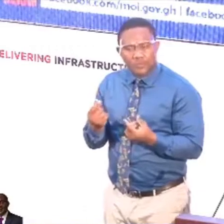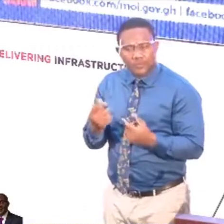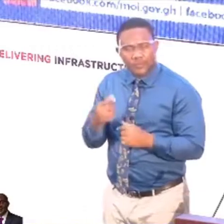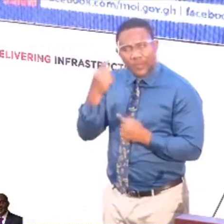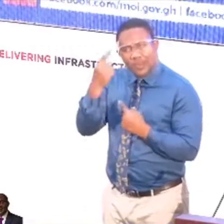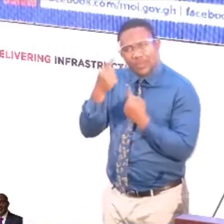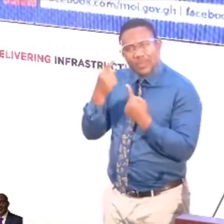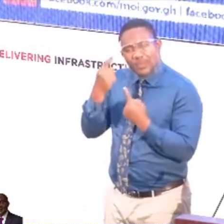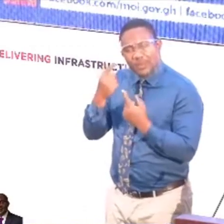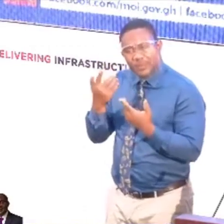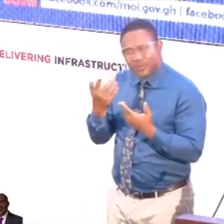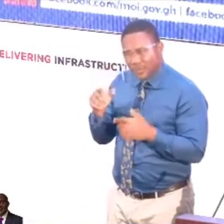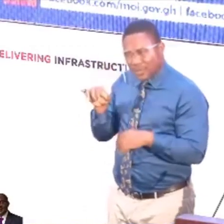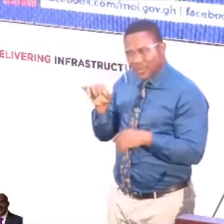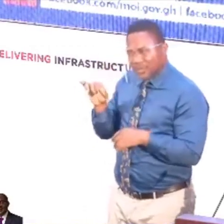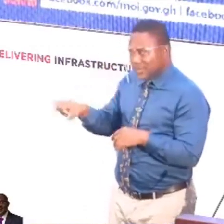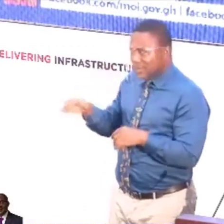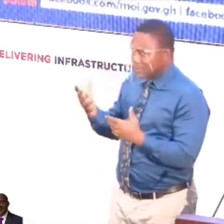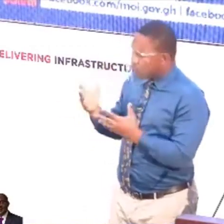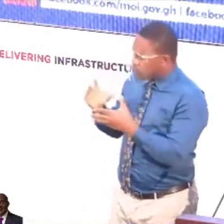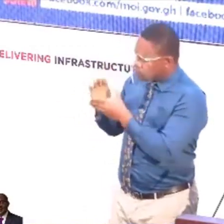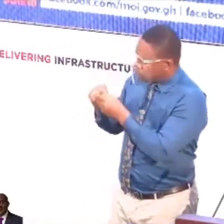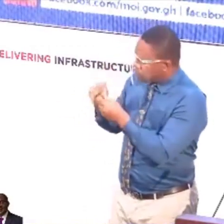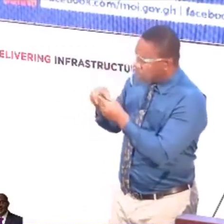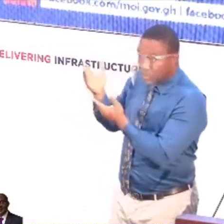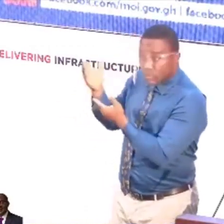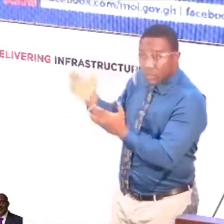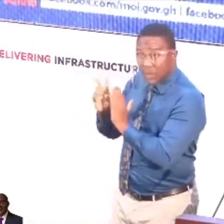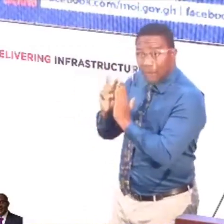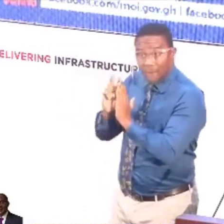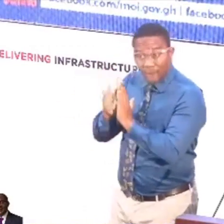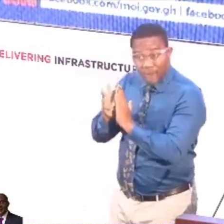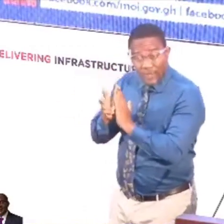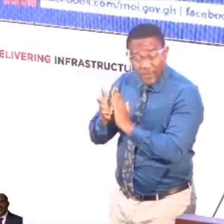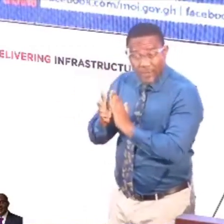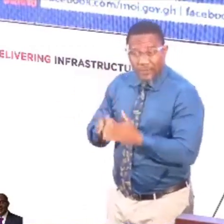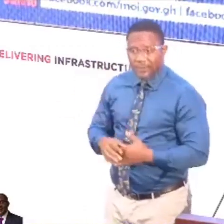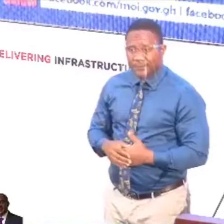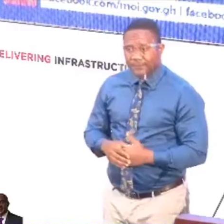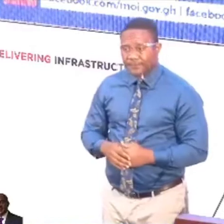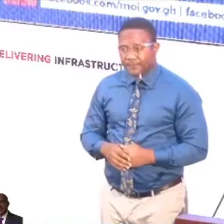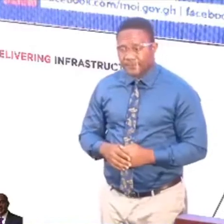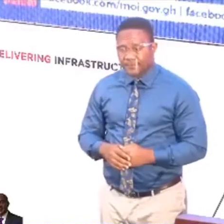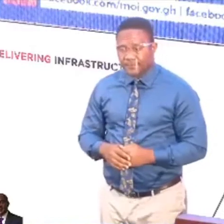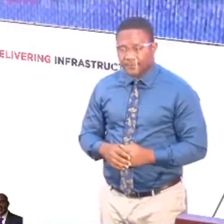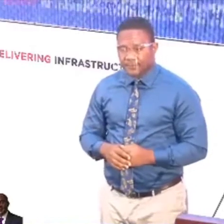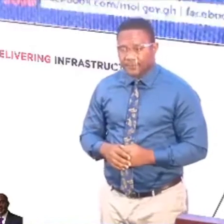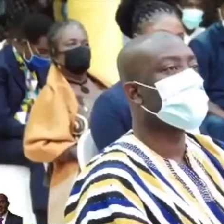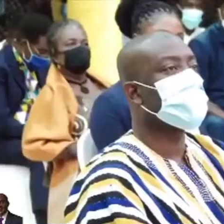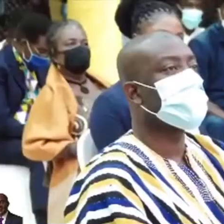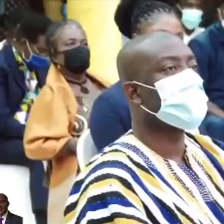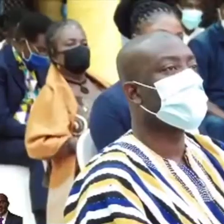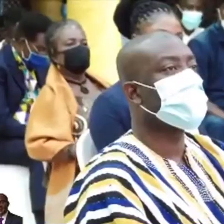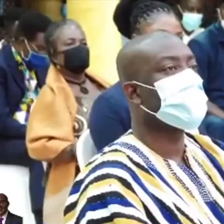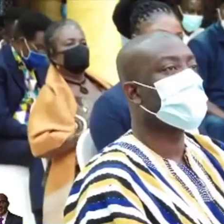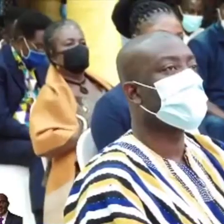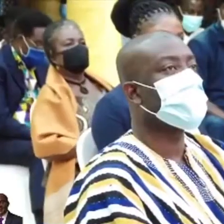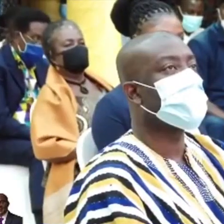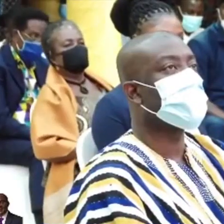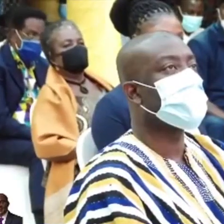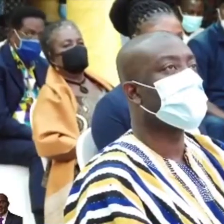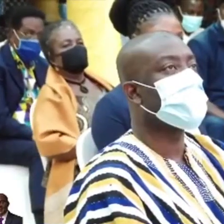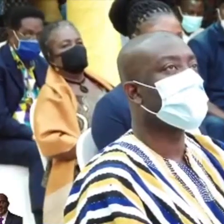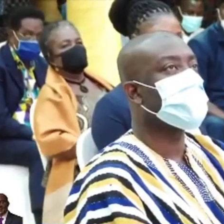this infrastructure delivery. The topic of the Vice President would